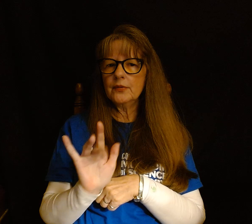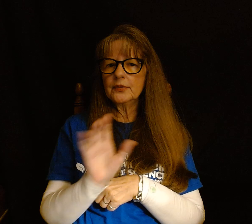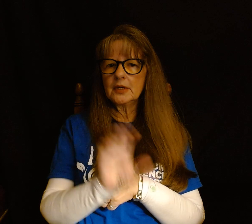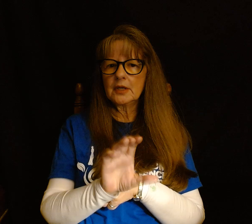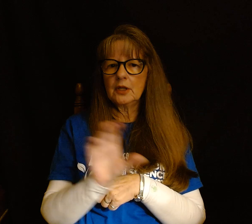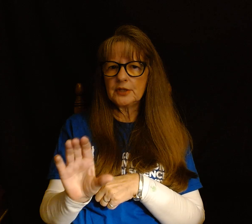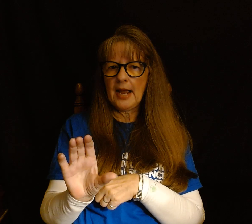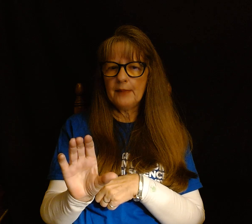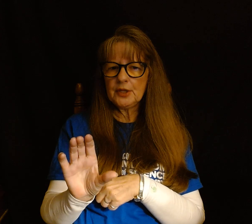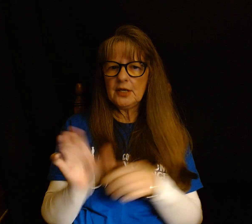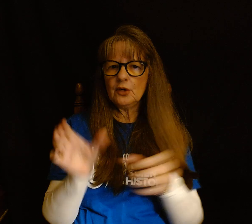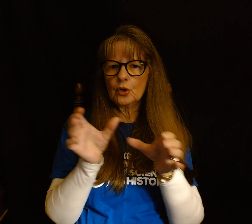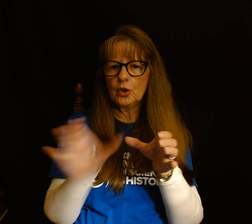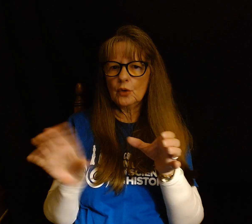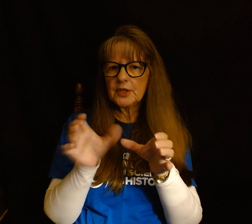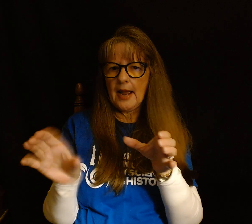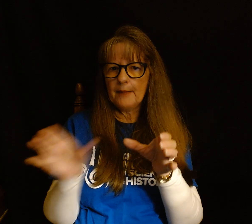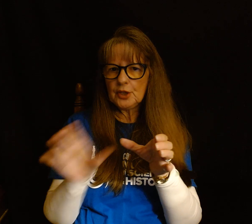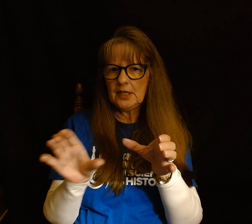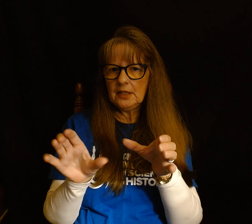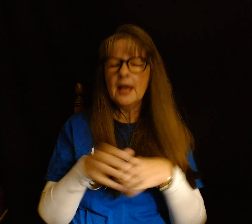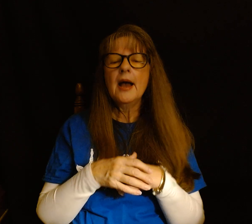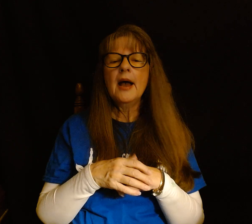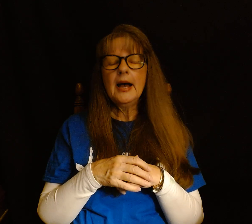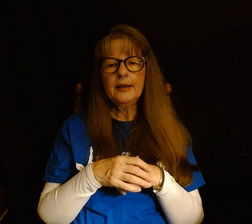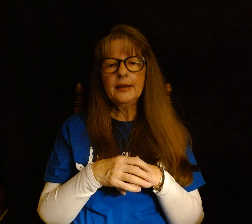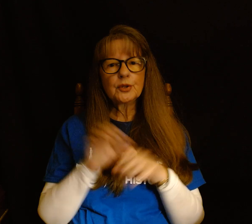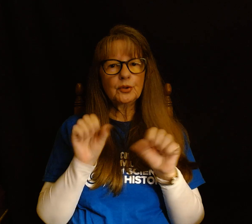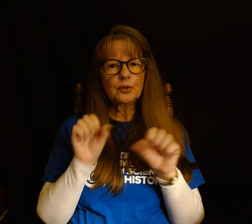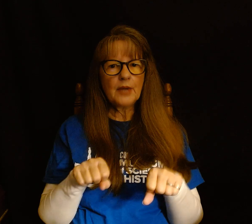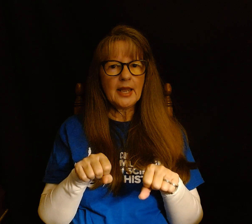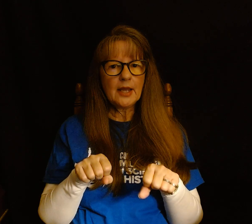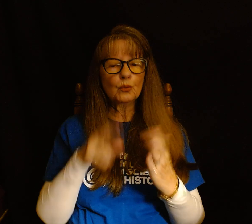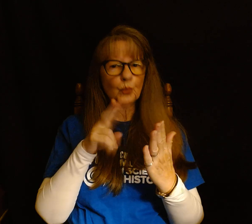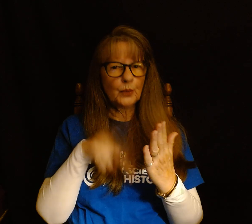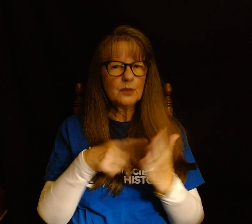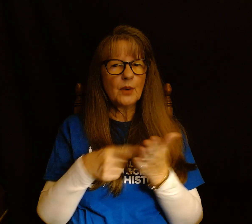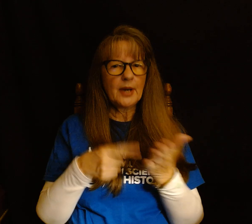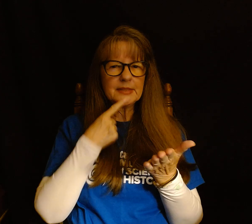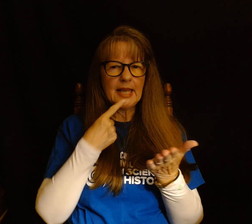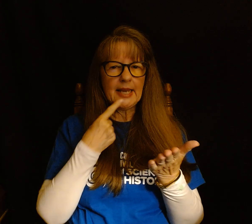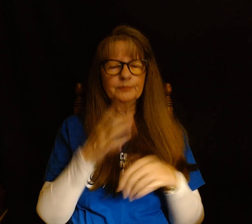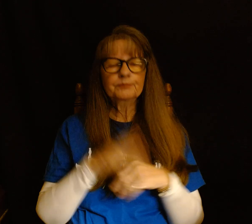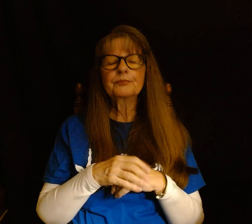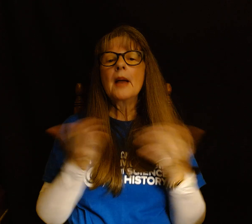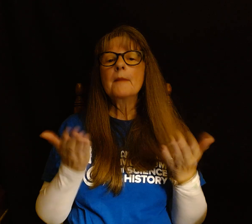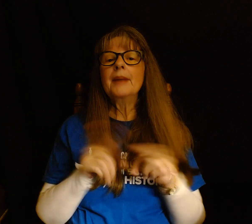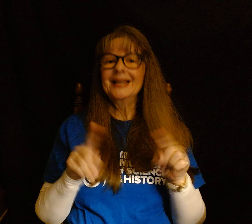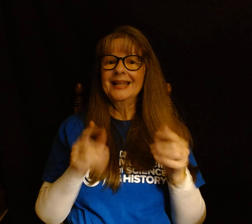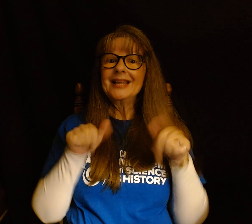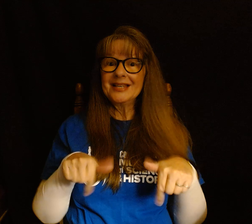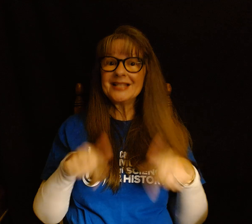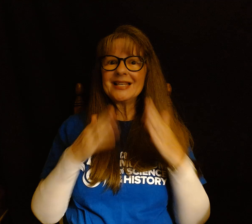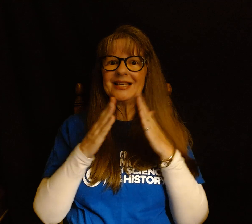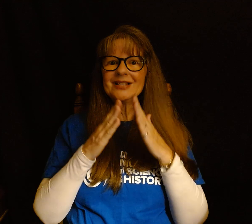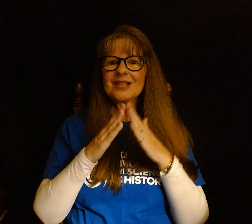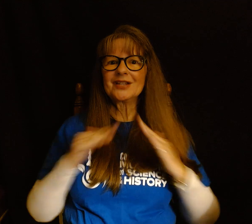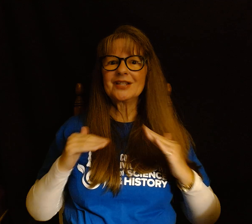the closed captioning so you can read what I'm saying. But this is the